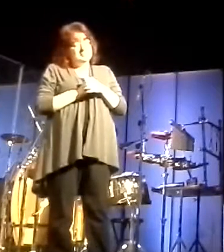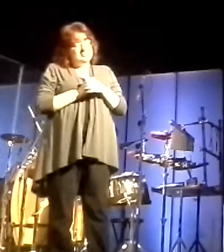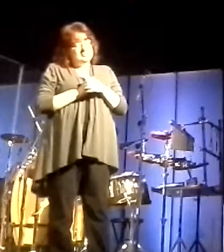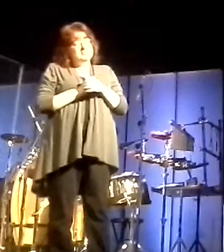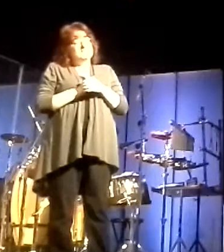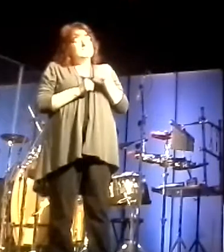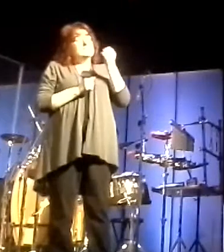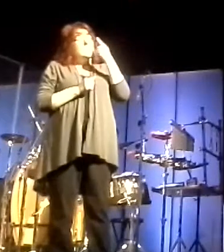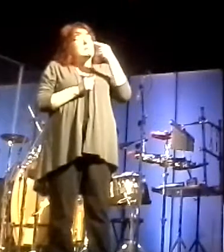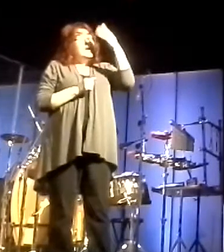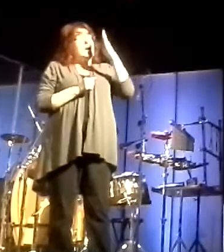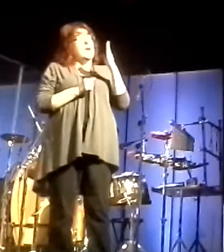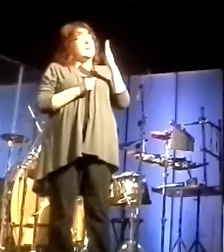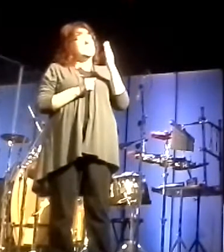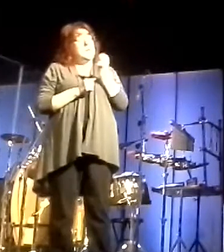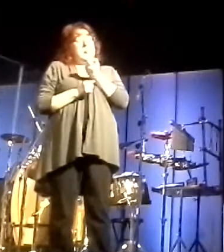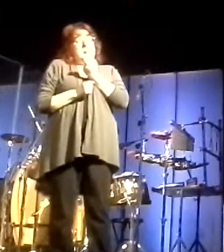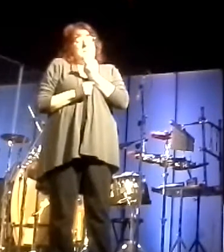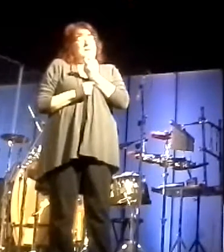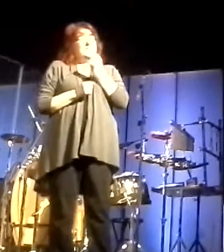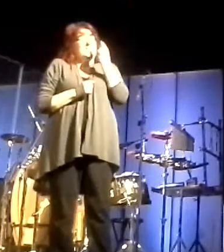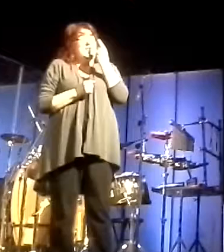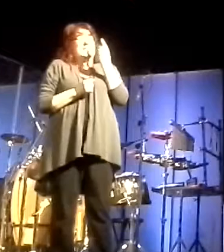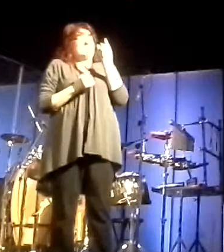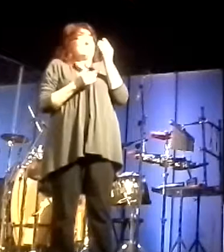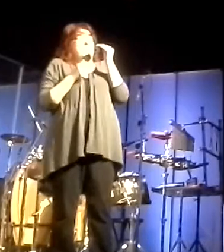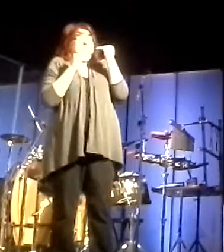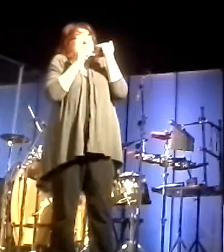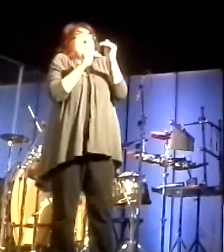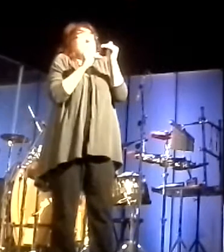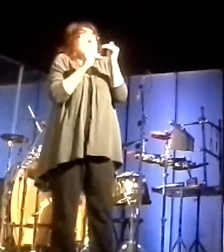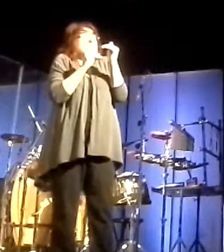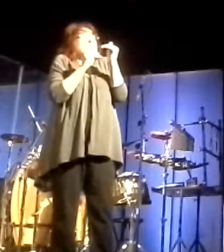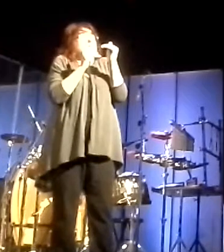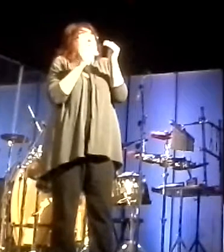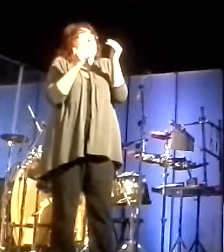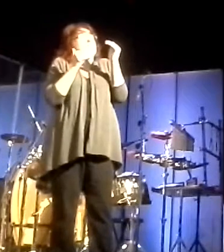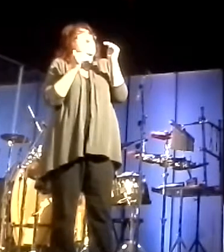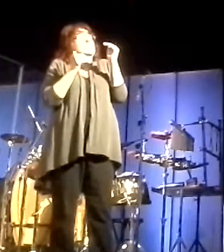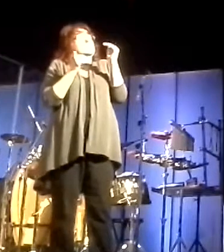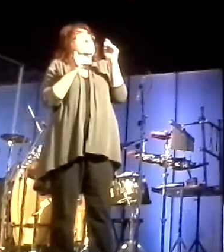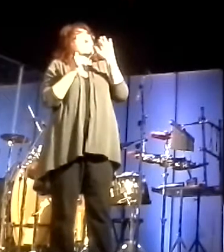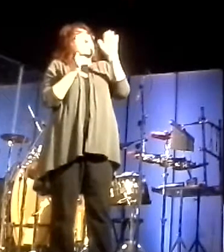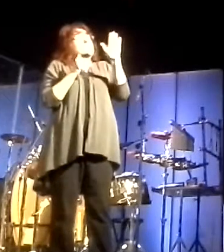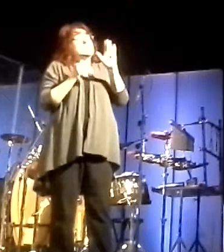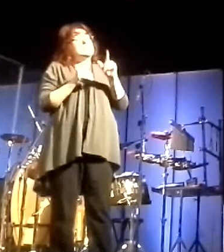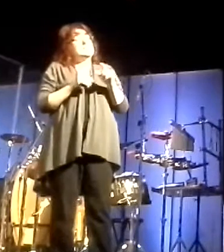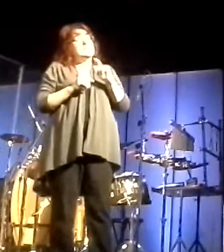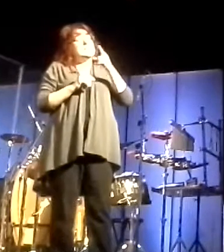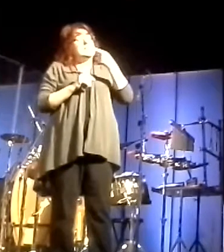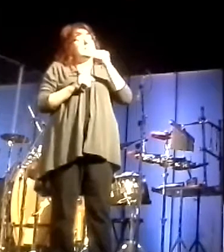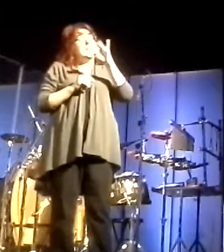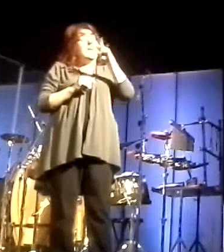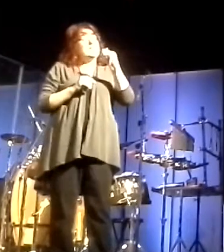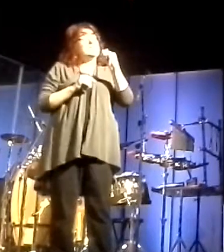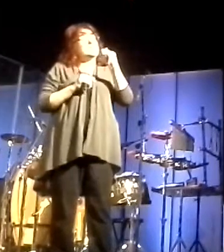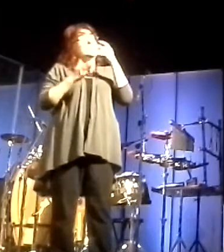You know, we understand, God, only a smidgen. We can only see so much. But this gift and this